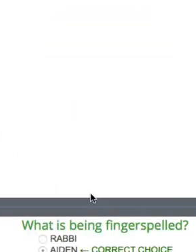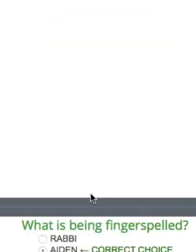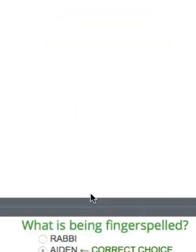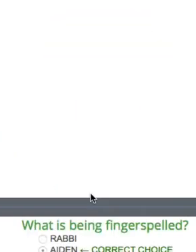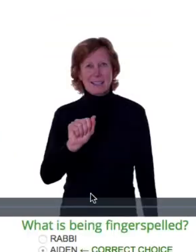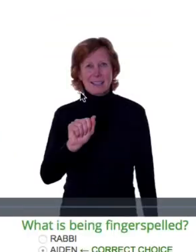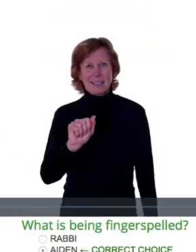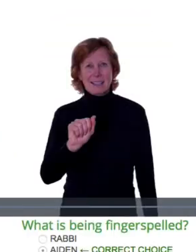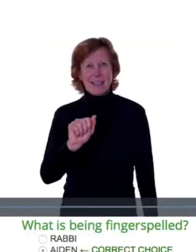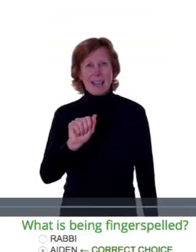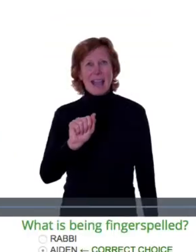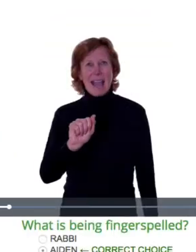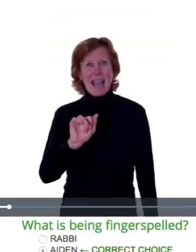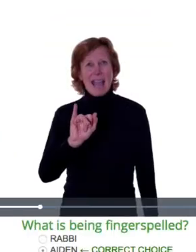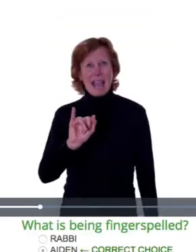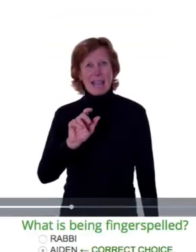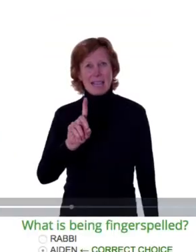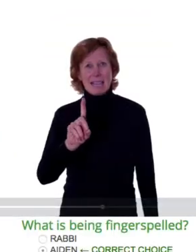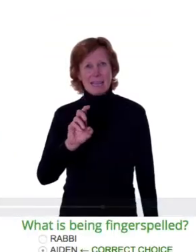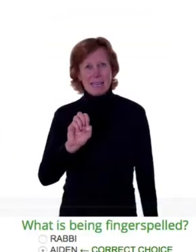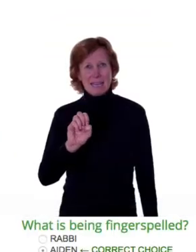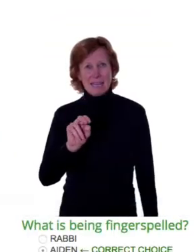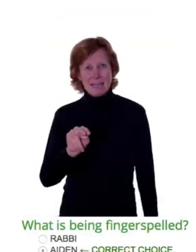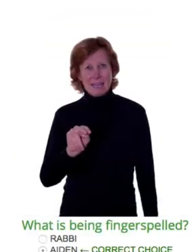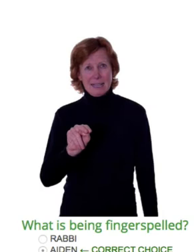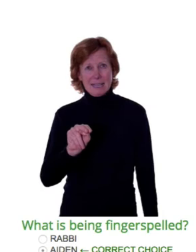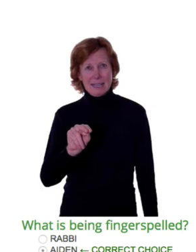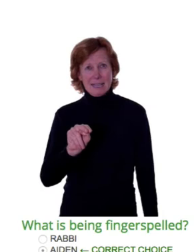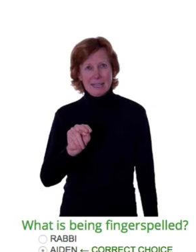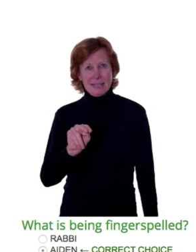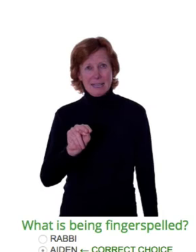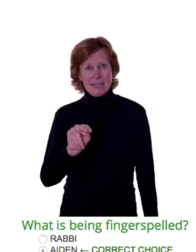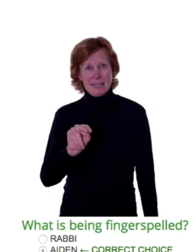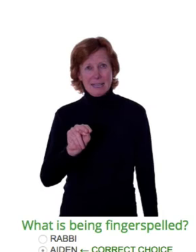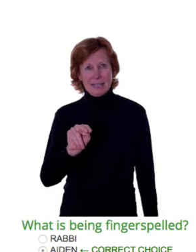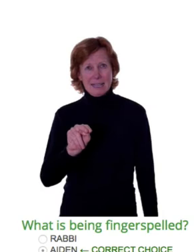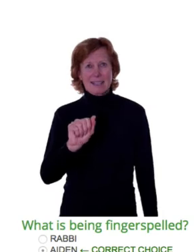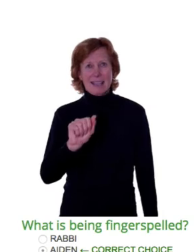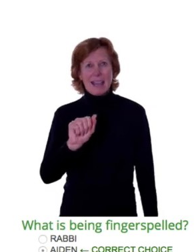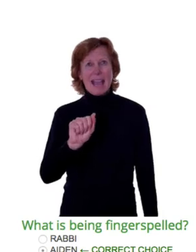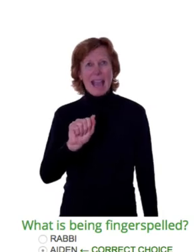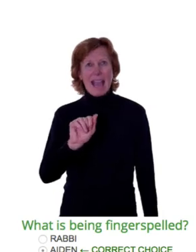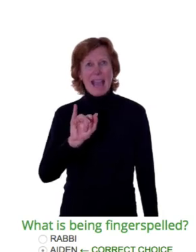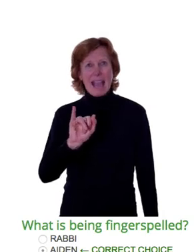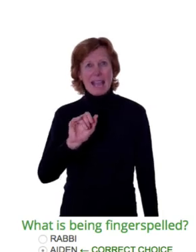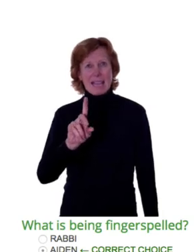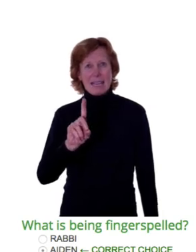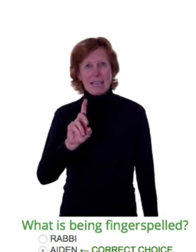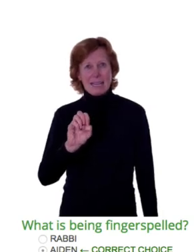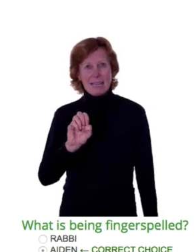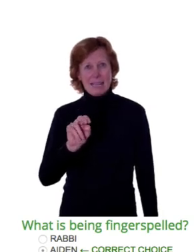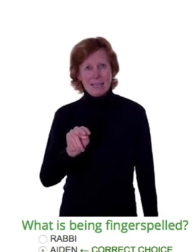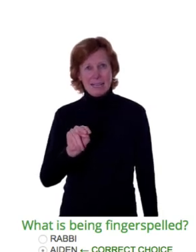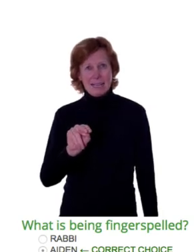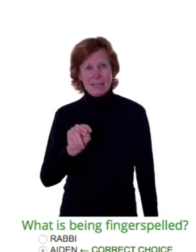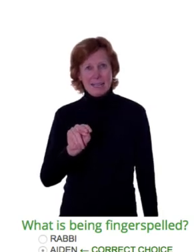reveal. Right here it says, you're correct. Okay, and it tells you exactly how many you have, 2 out of 2.